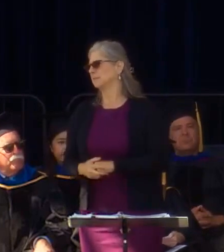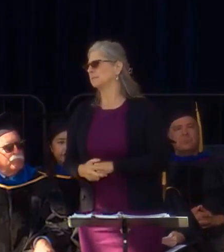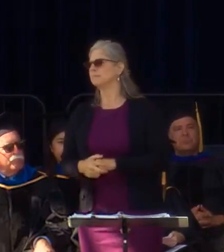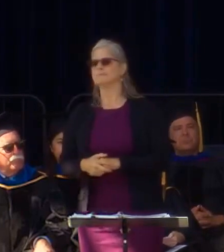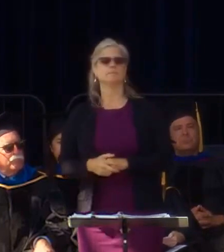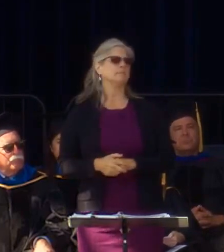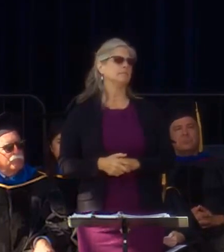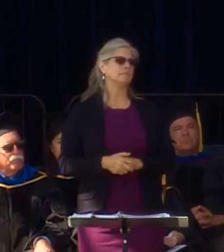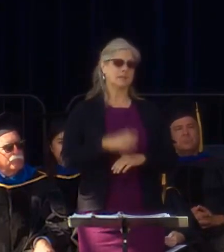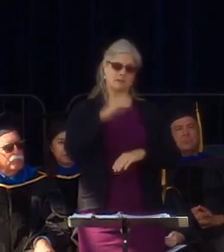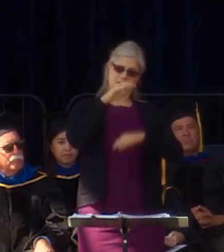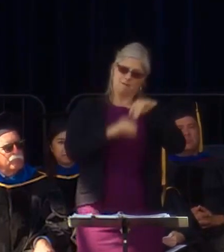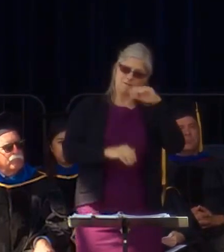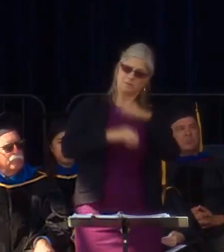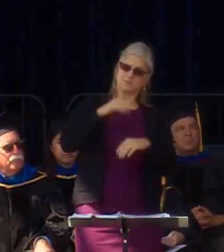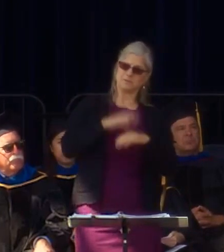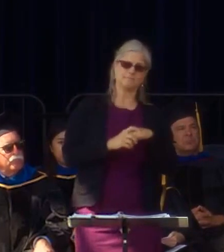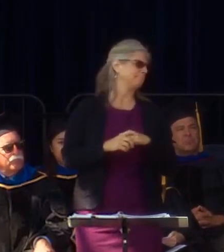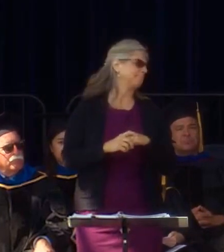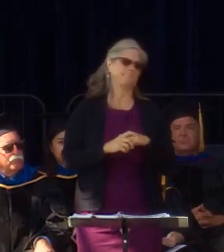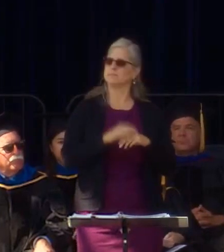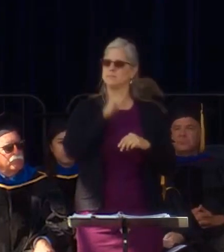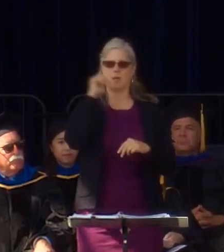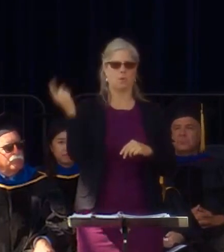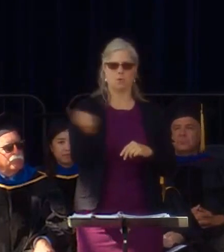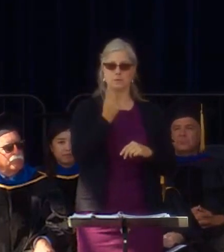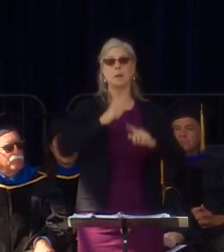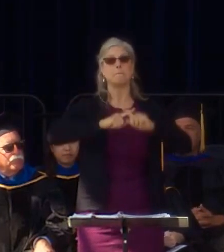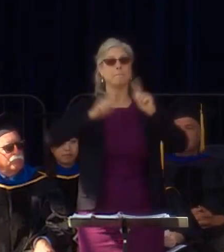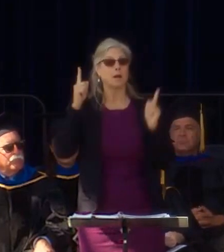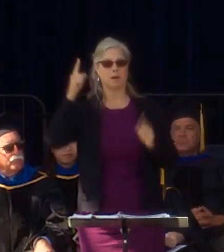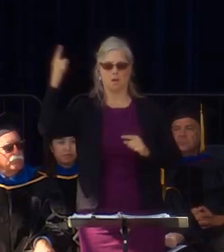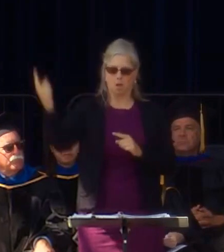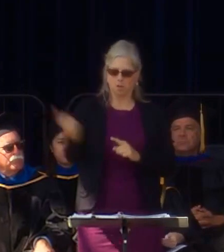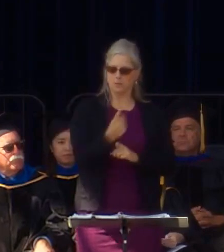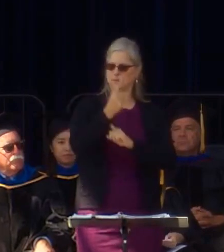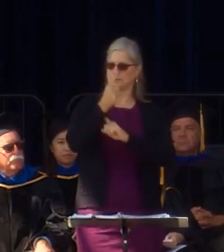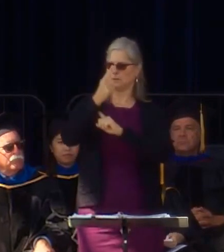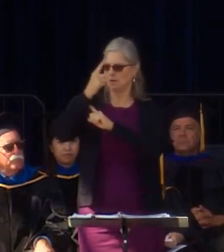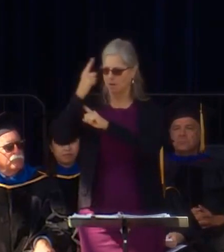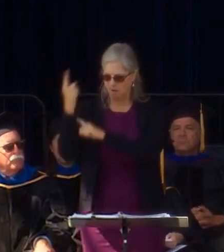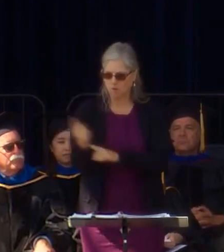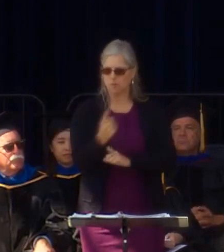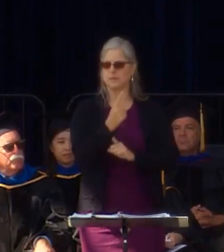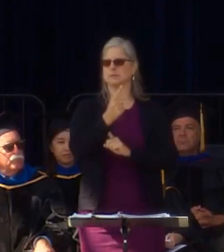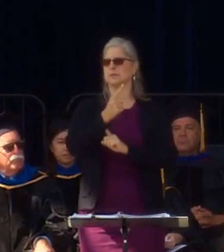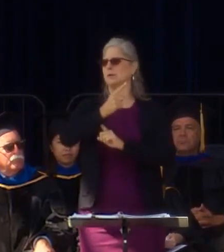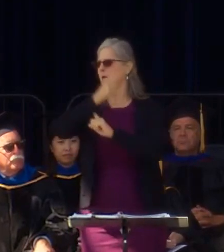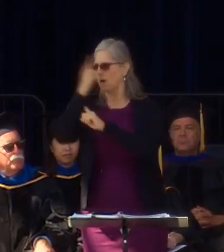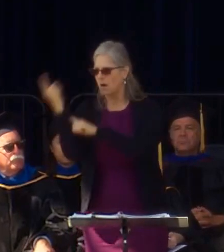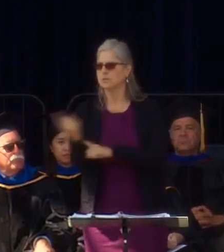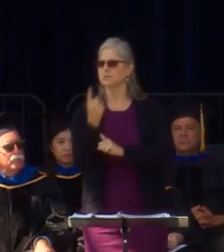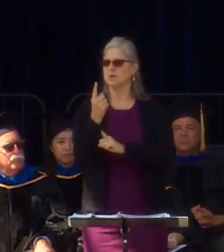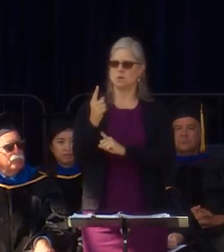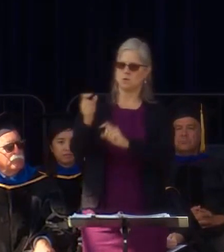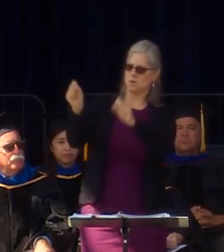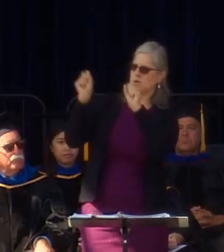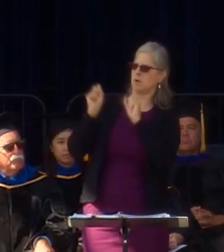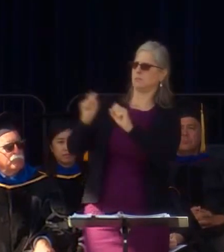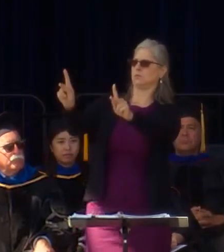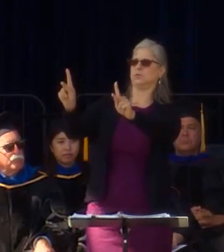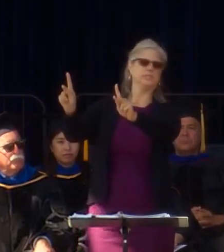isn't always comfortable, it is always, always, always also